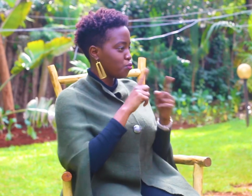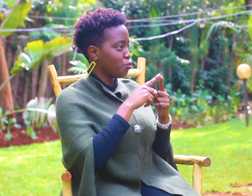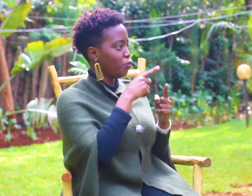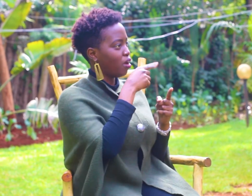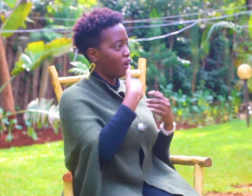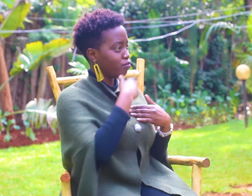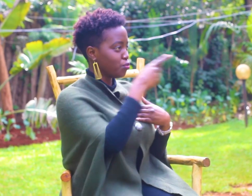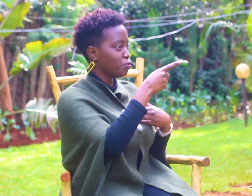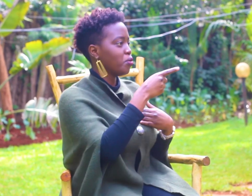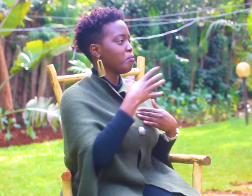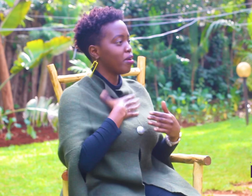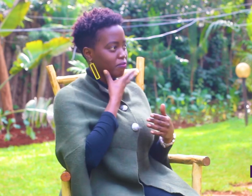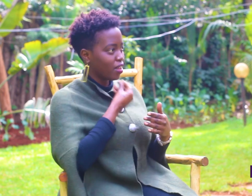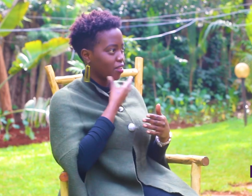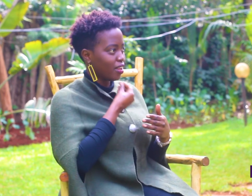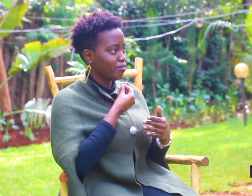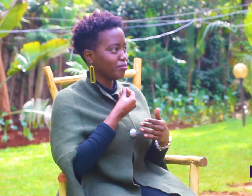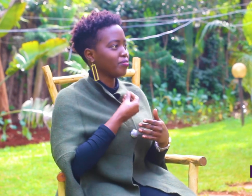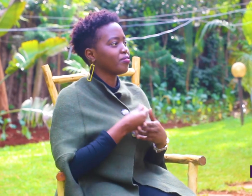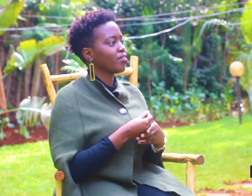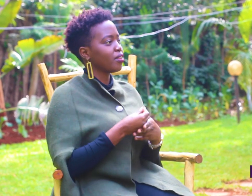I'm so blessed to have you as my father.